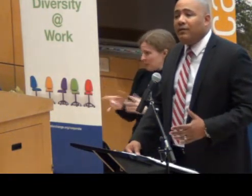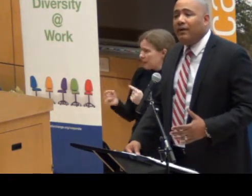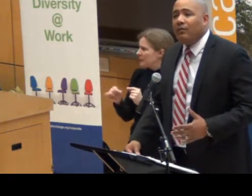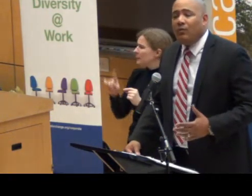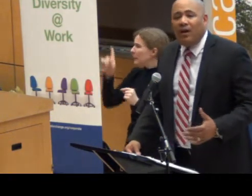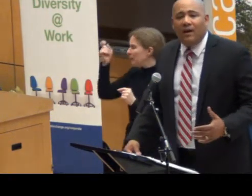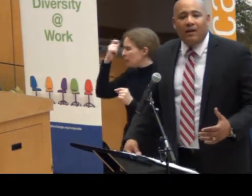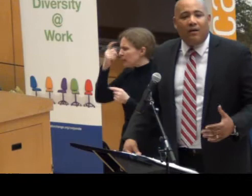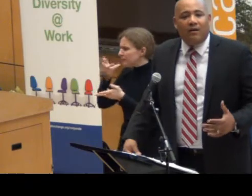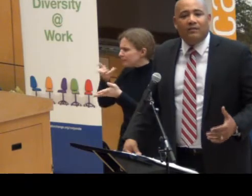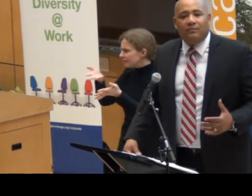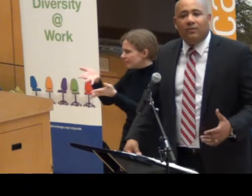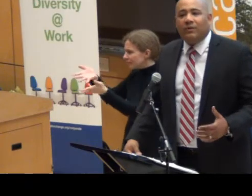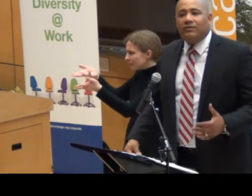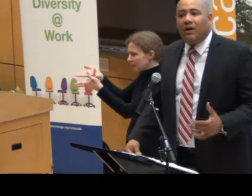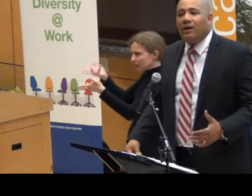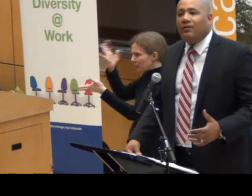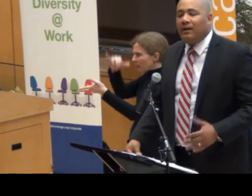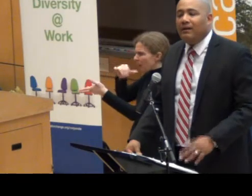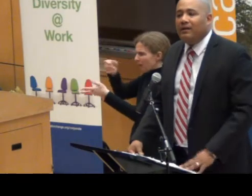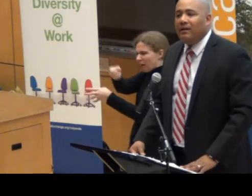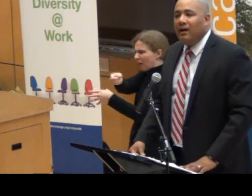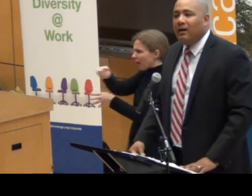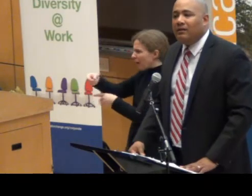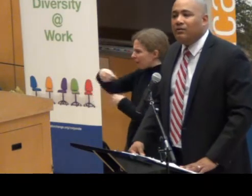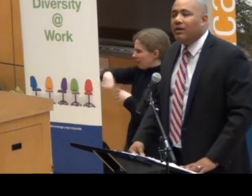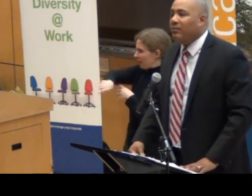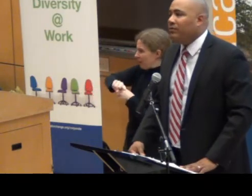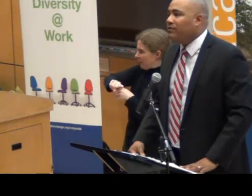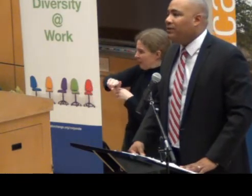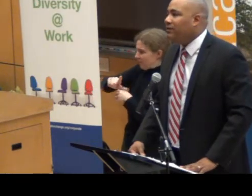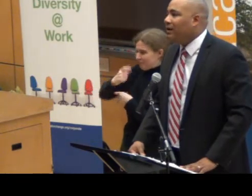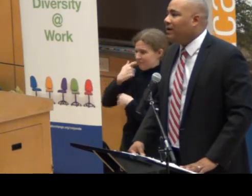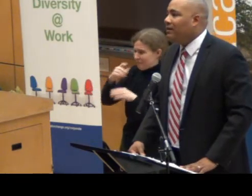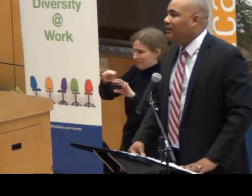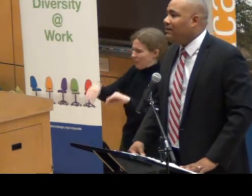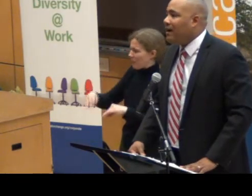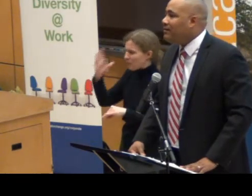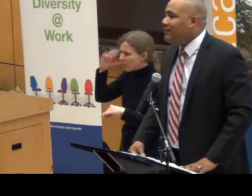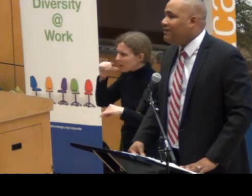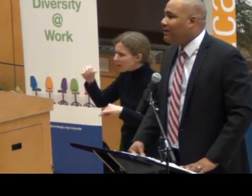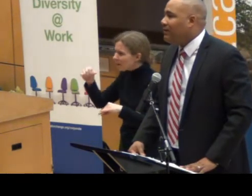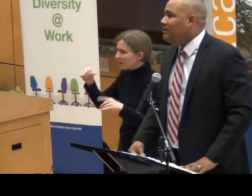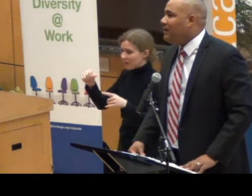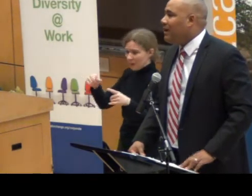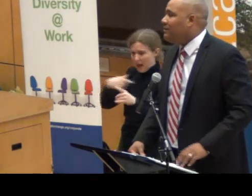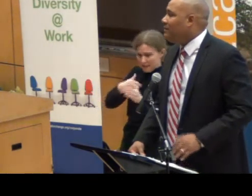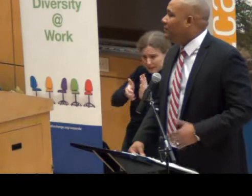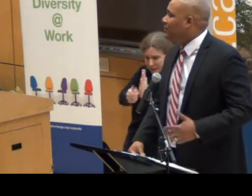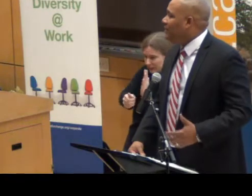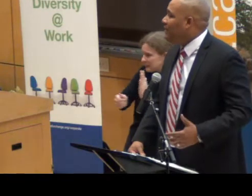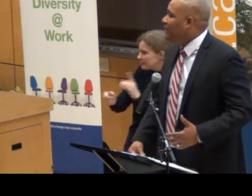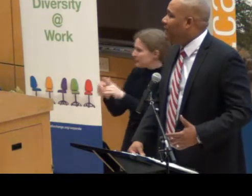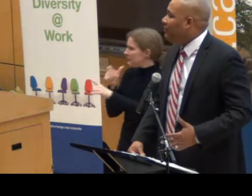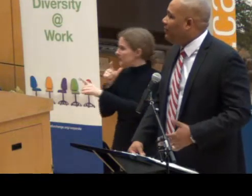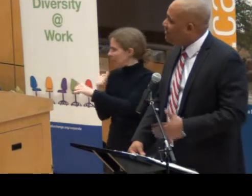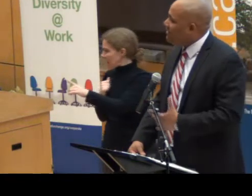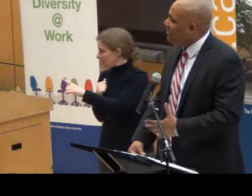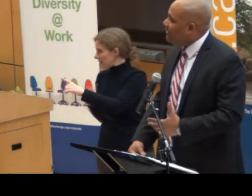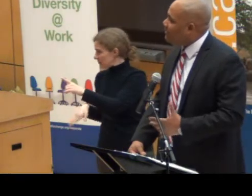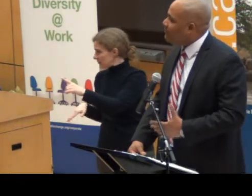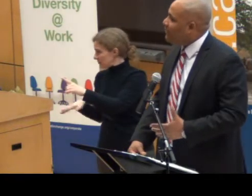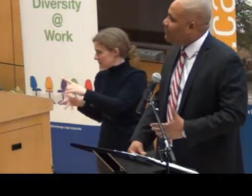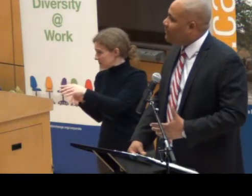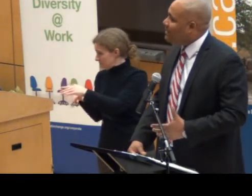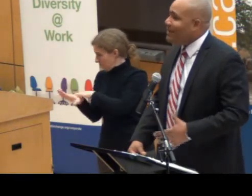try to figure out why aren't employers hiring newcomers with the exact same skills as their Canadian counterparts,